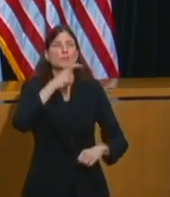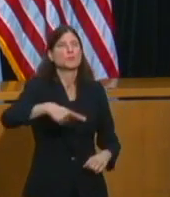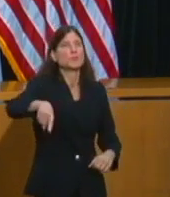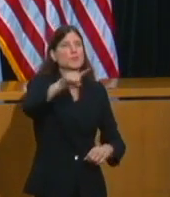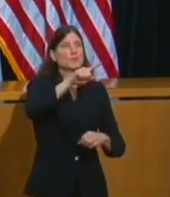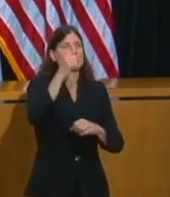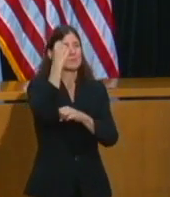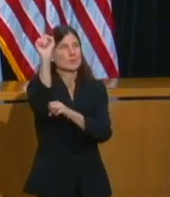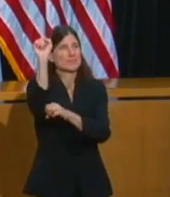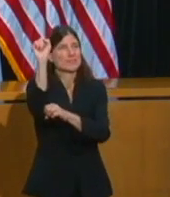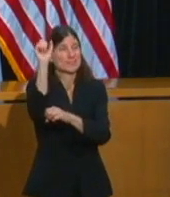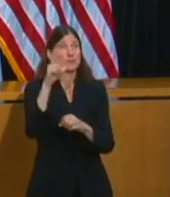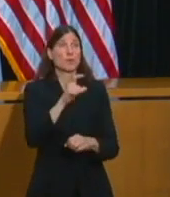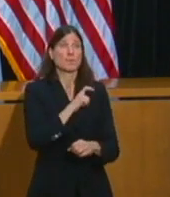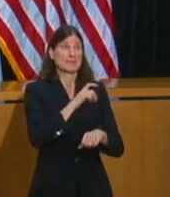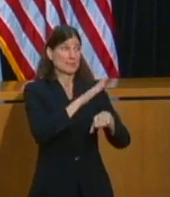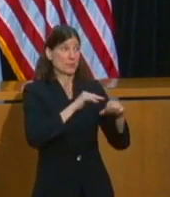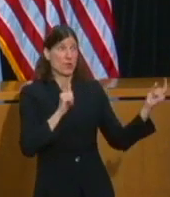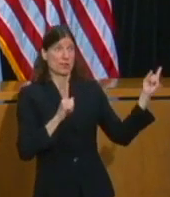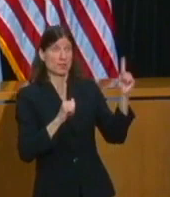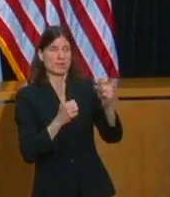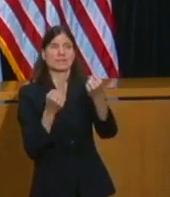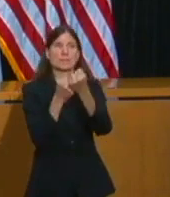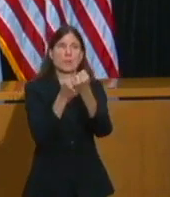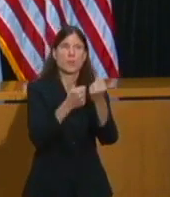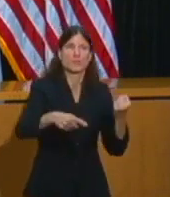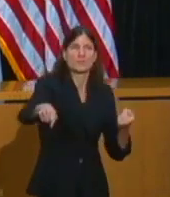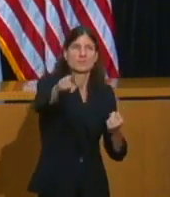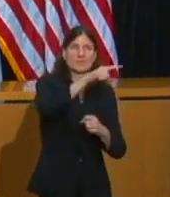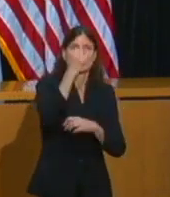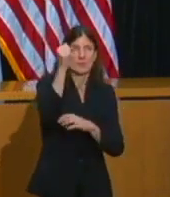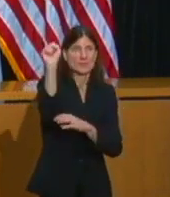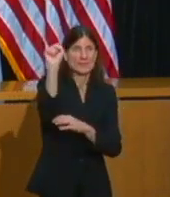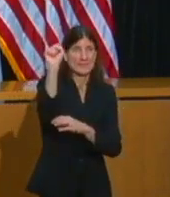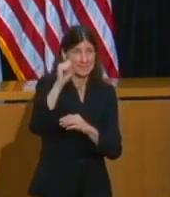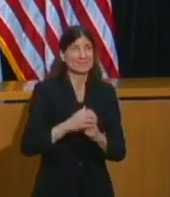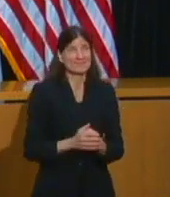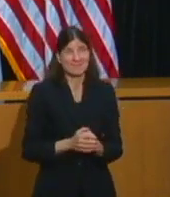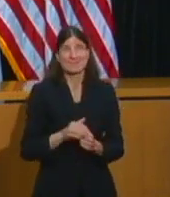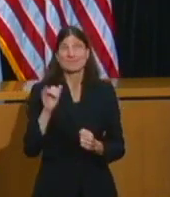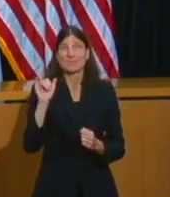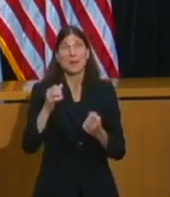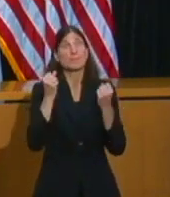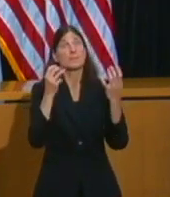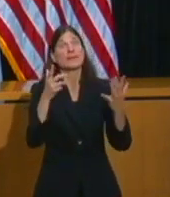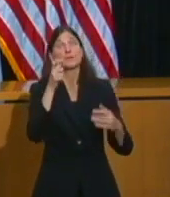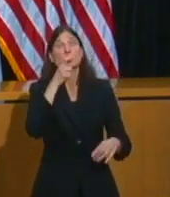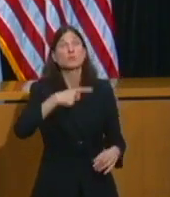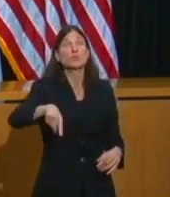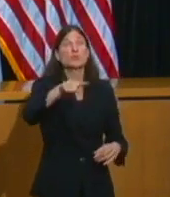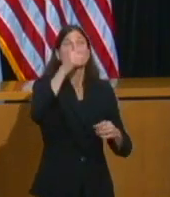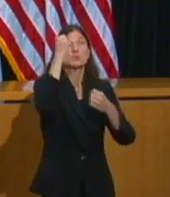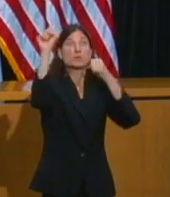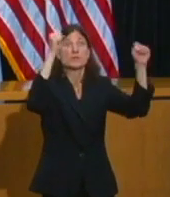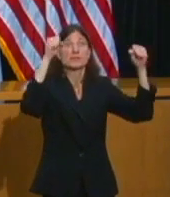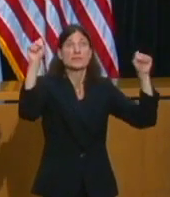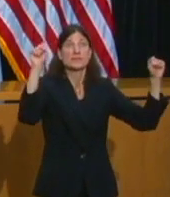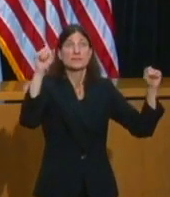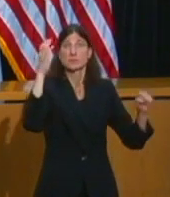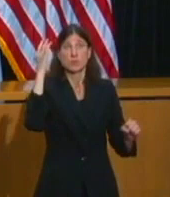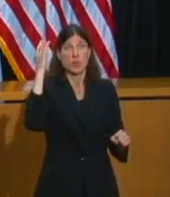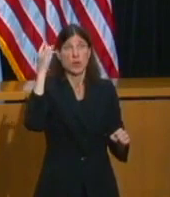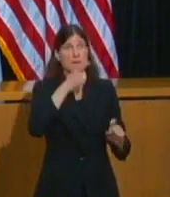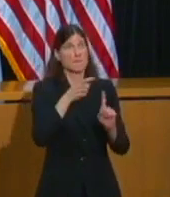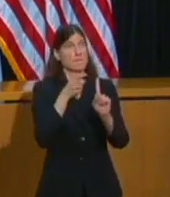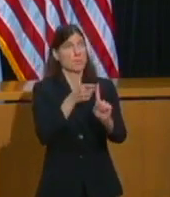vast majority of the people who are part of these protests, are there to make a point and to make it peacefully. That is so